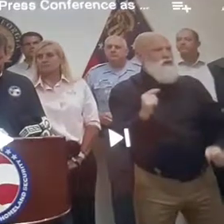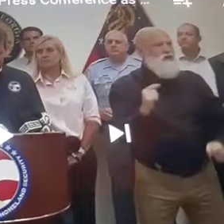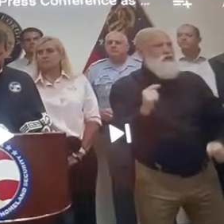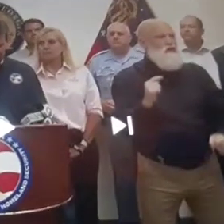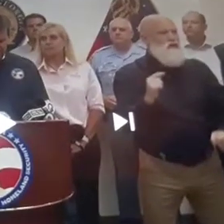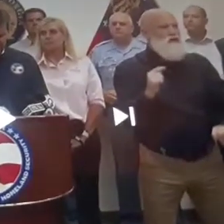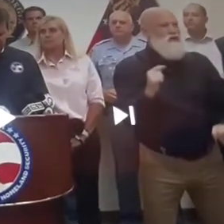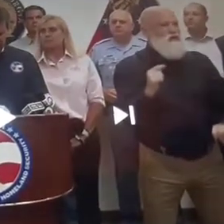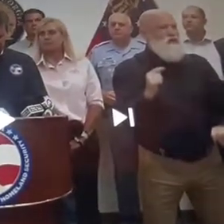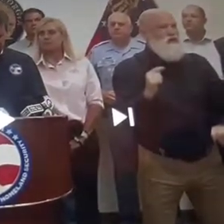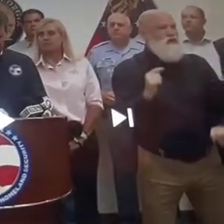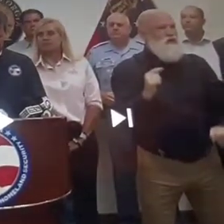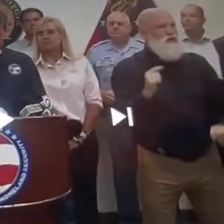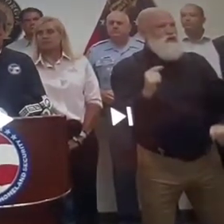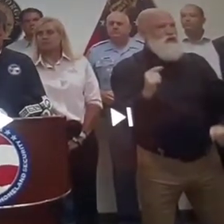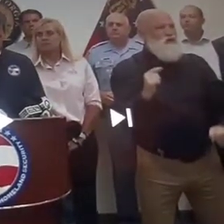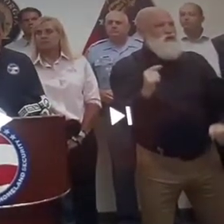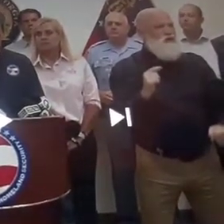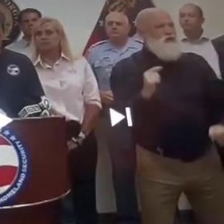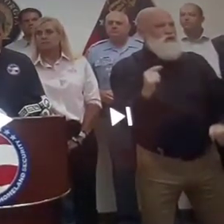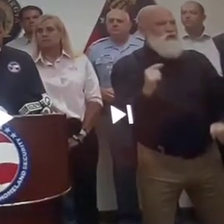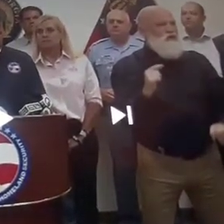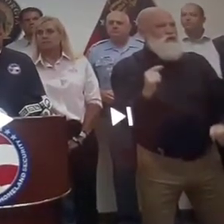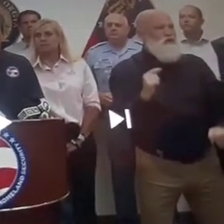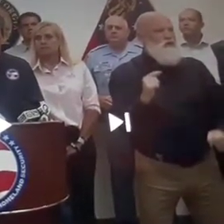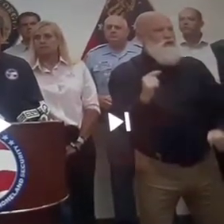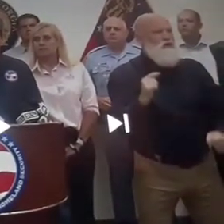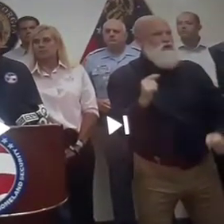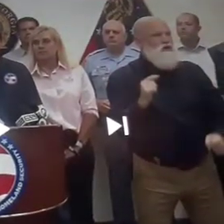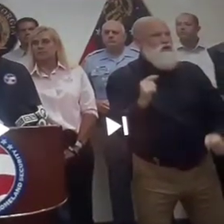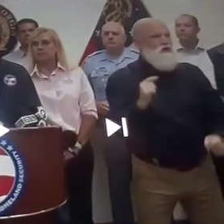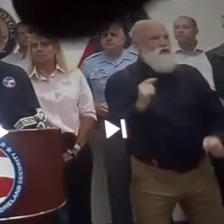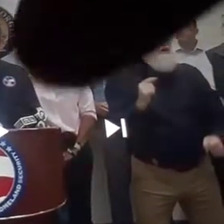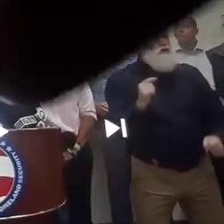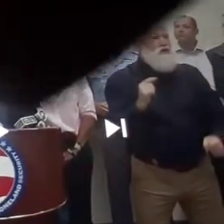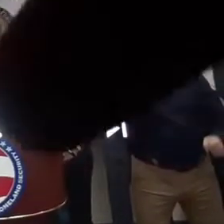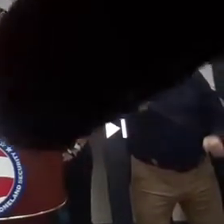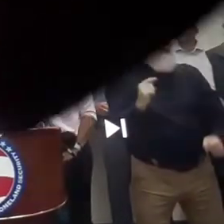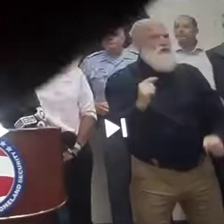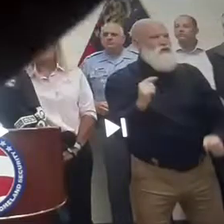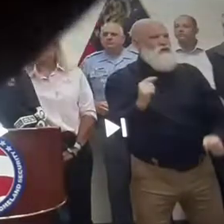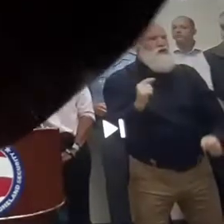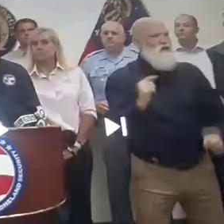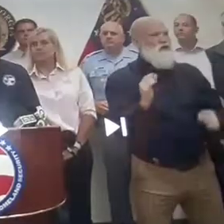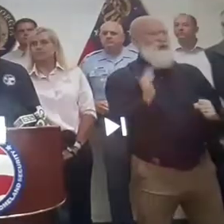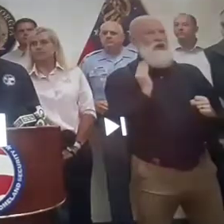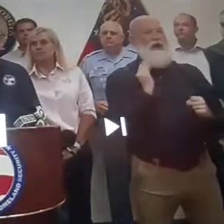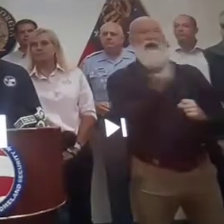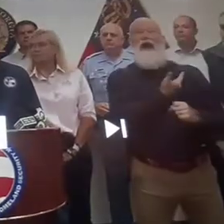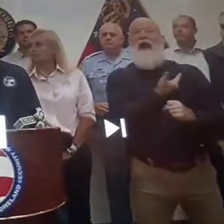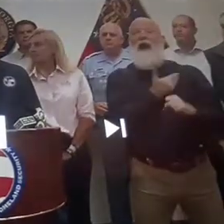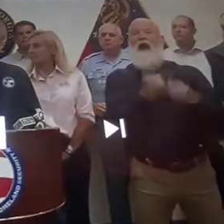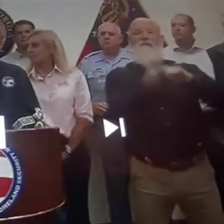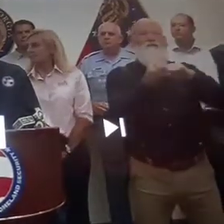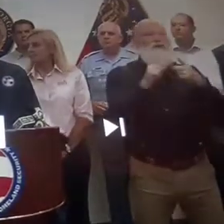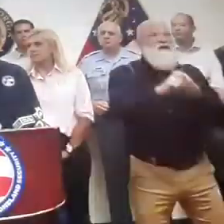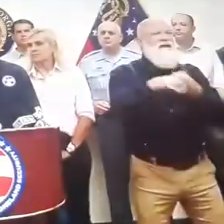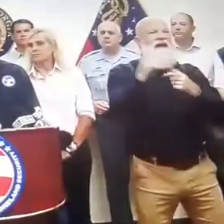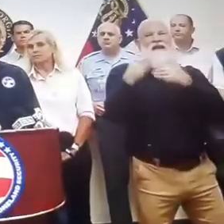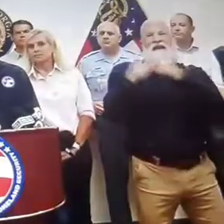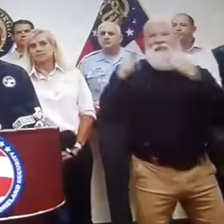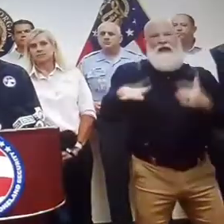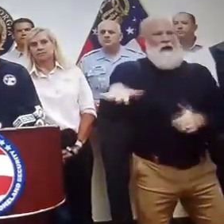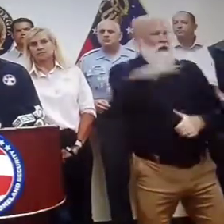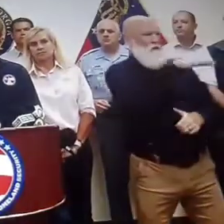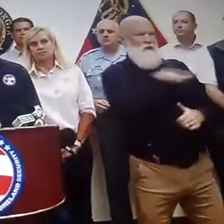for that people, you know, people have an evil in their hearts. This is just more, you know, back up to what I was just saying. Attorney General Chris Carr